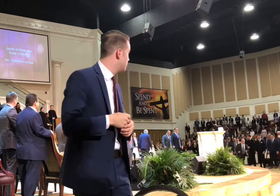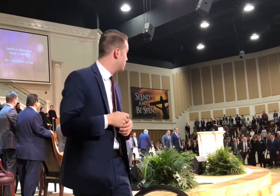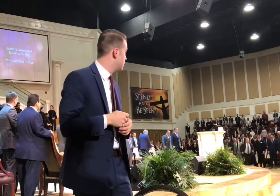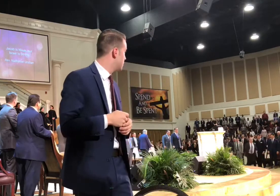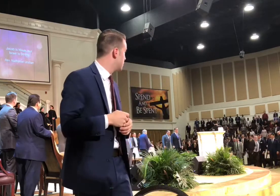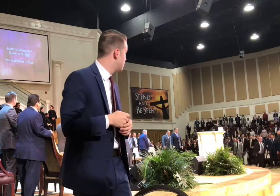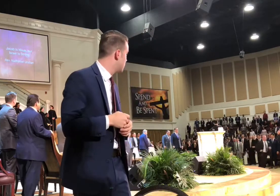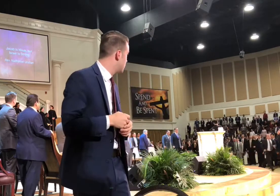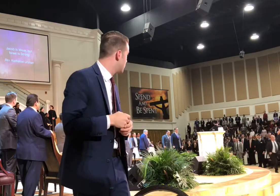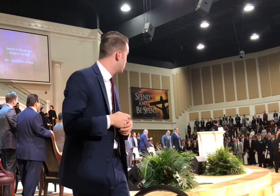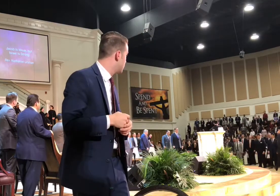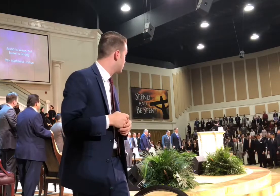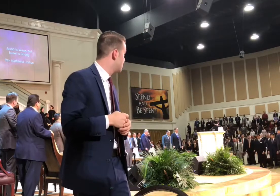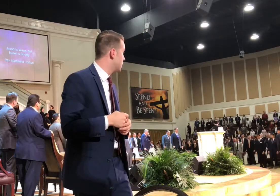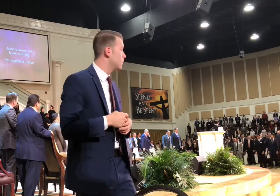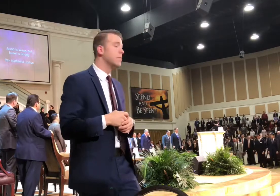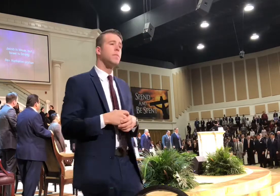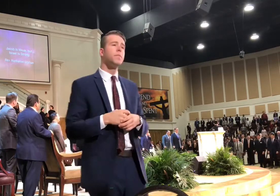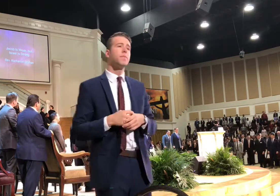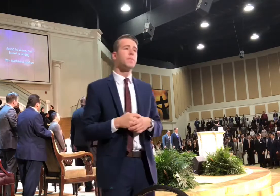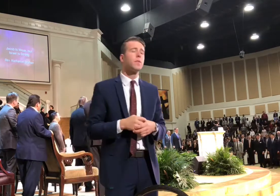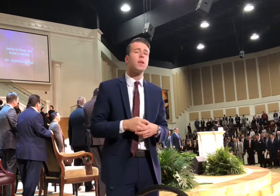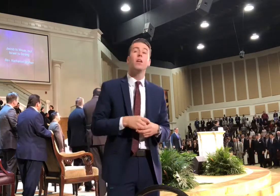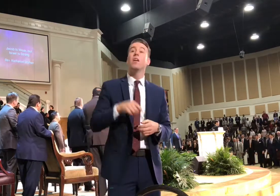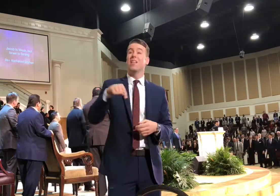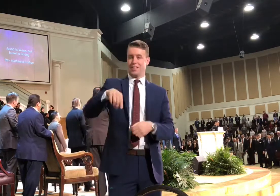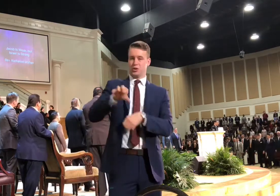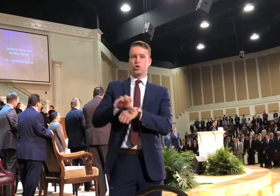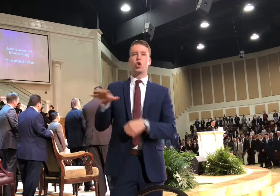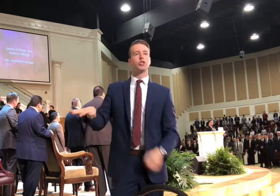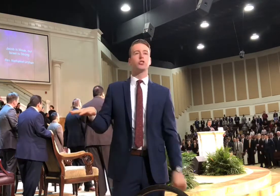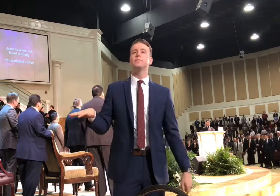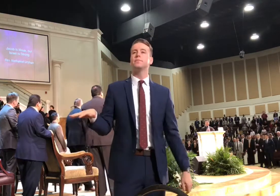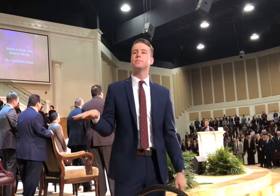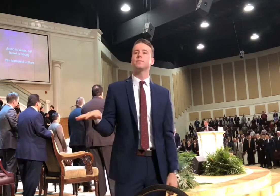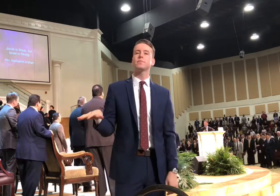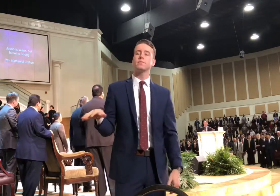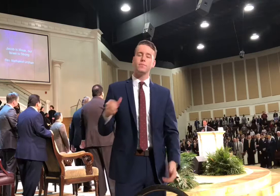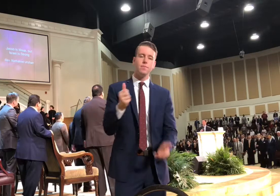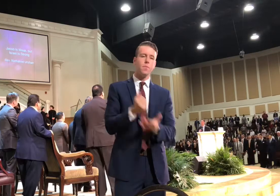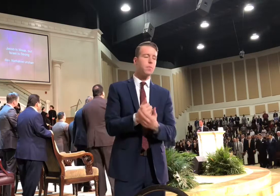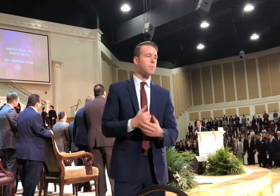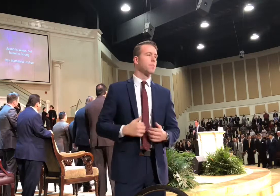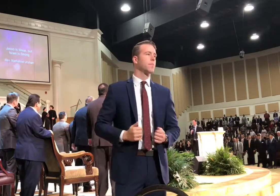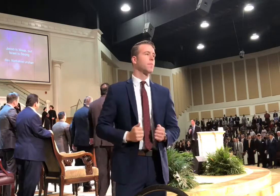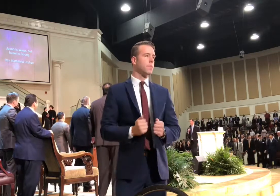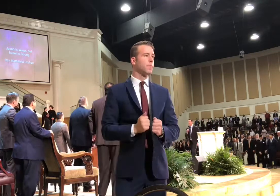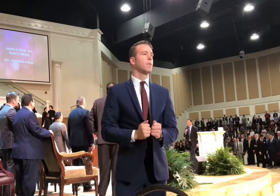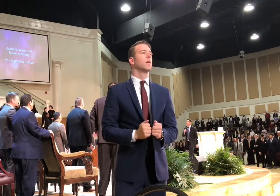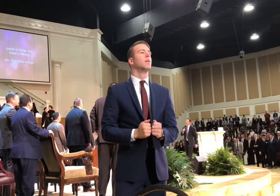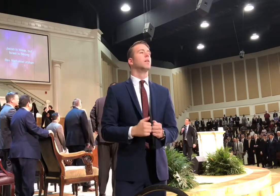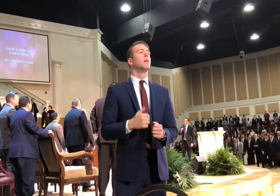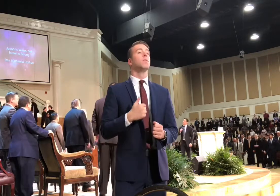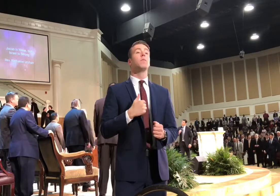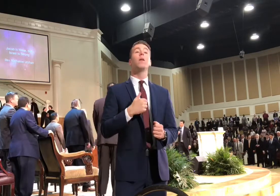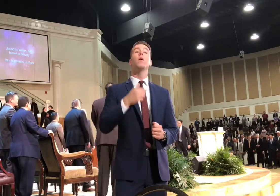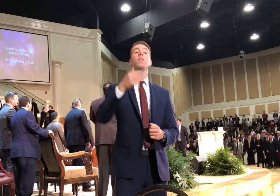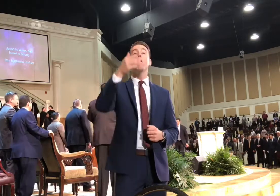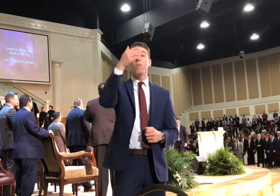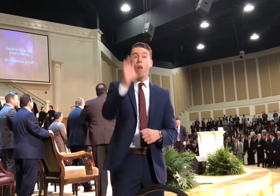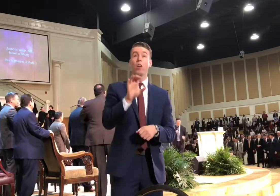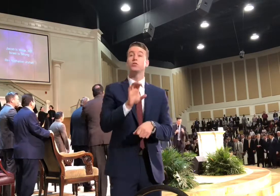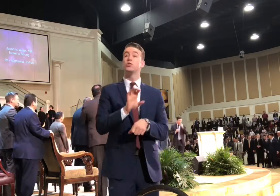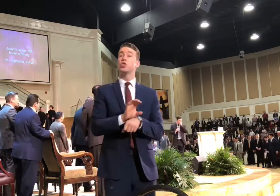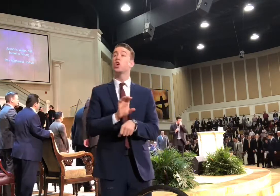Hating the garment spotted by the flesh. It's the church. Right. Amen. I love God's